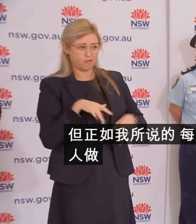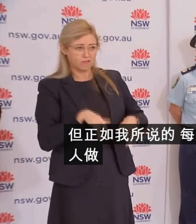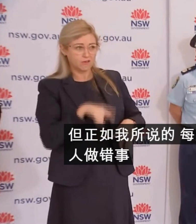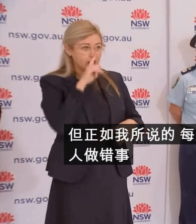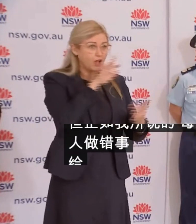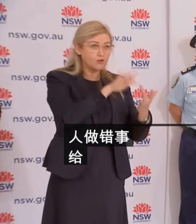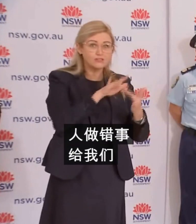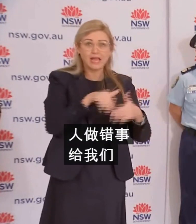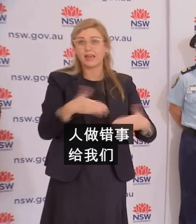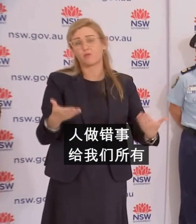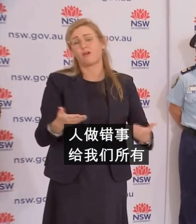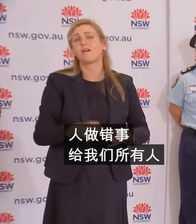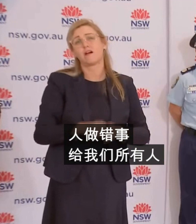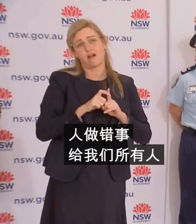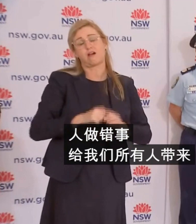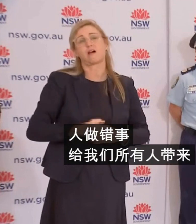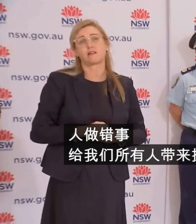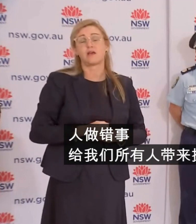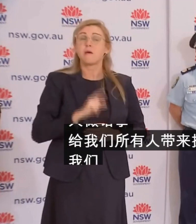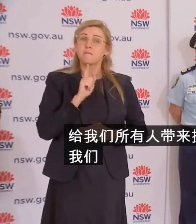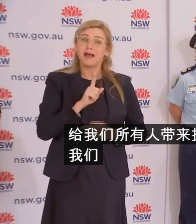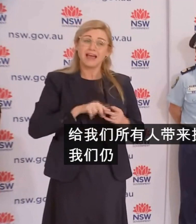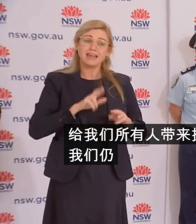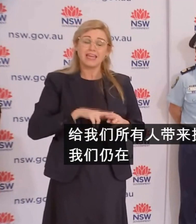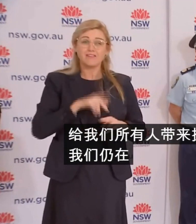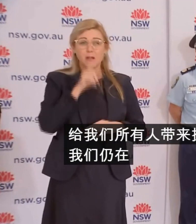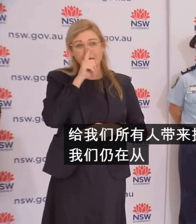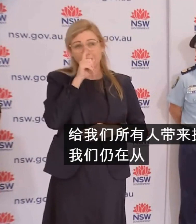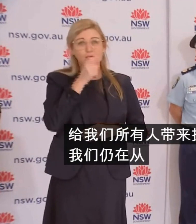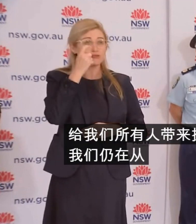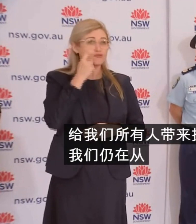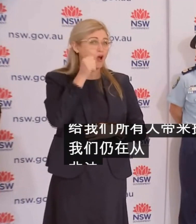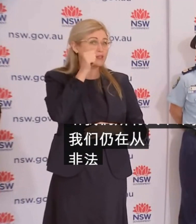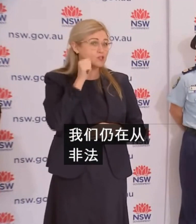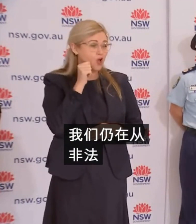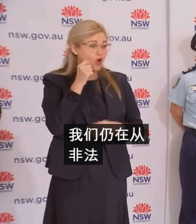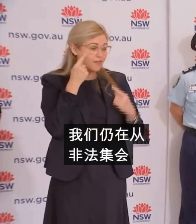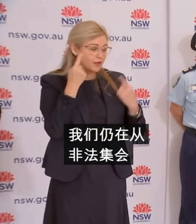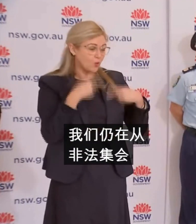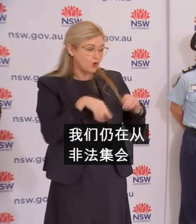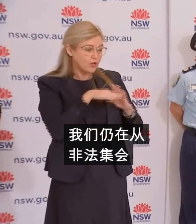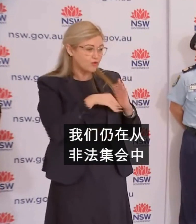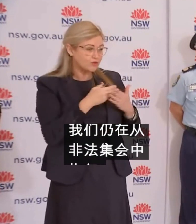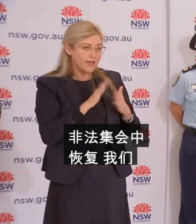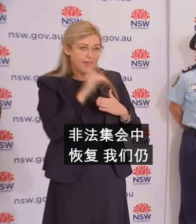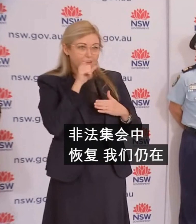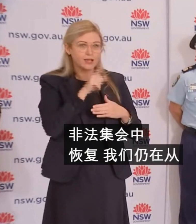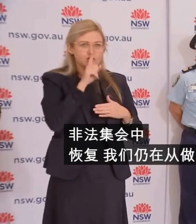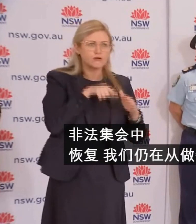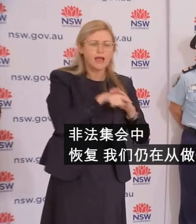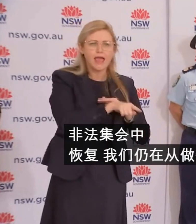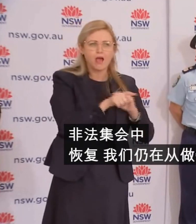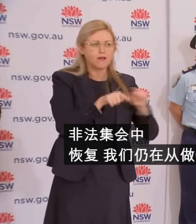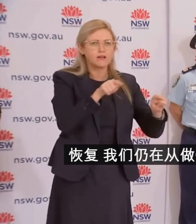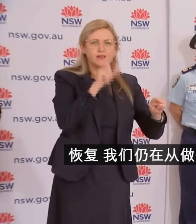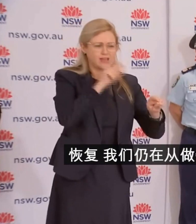to do the wrong thing, to create setbacks for all of us. And we're still recovering from gatherings which were illegal. We're still recovering